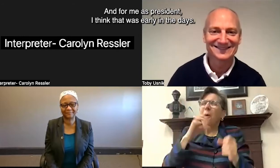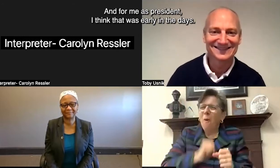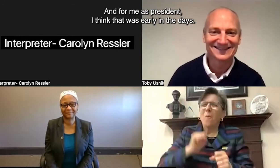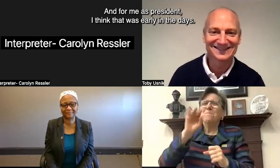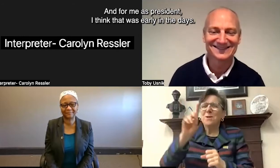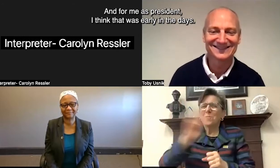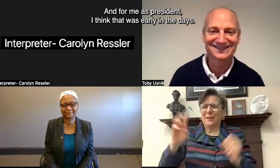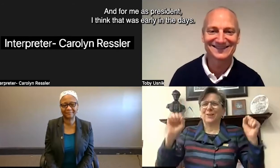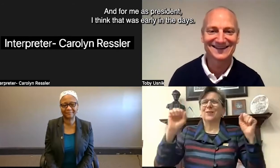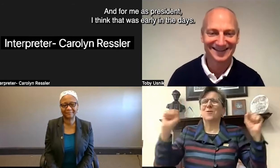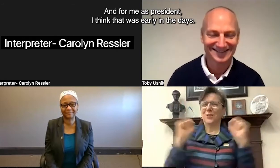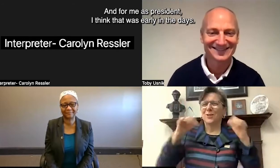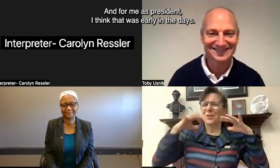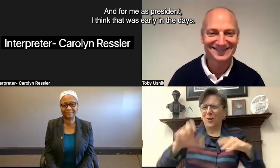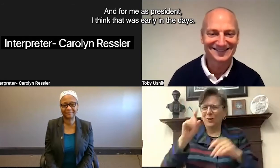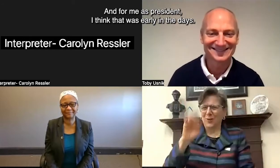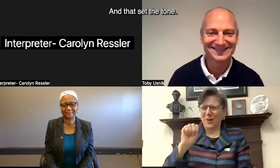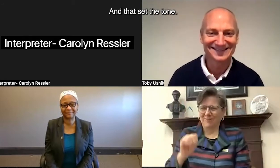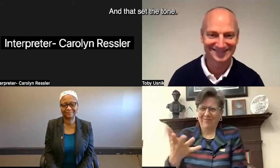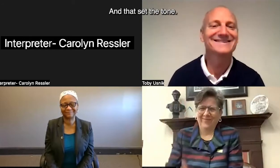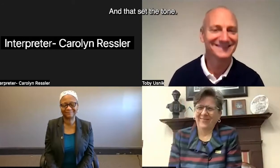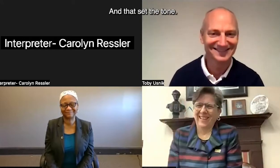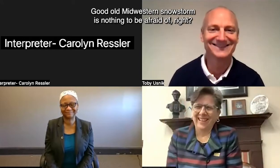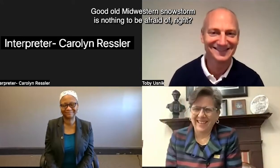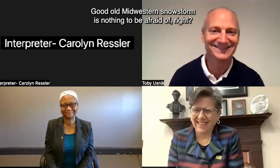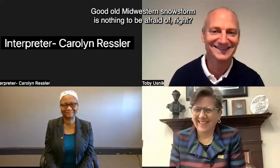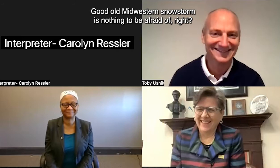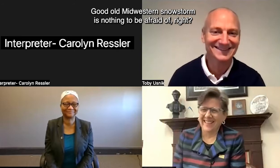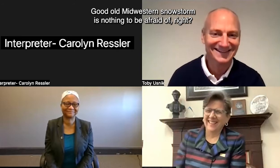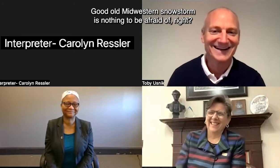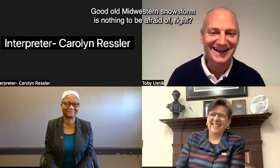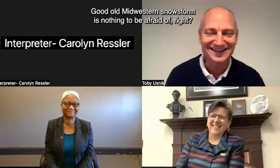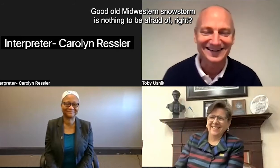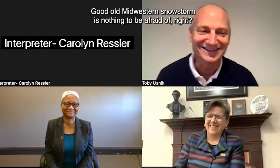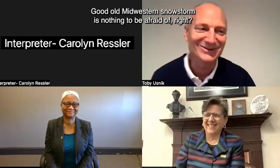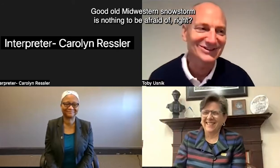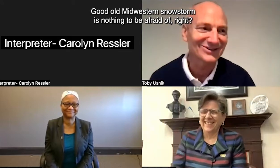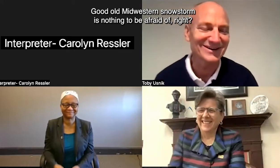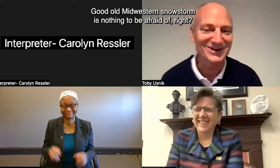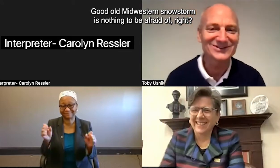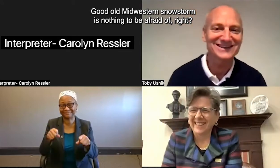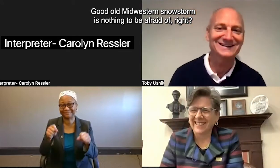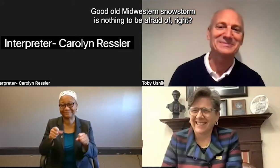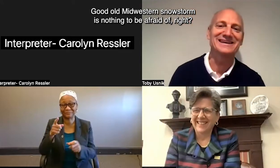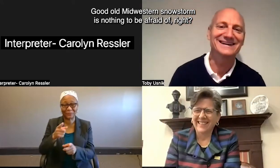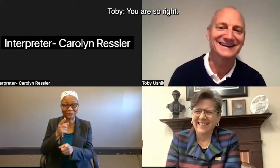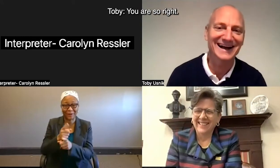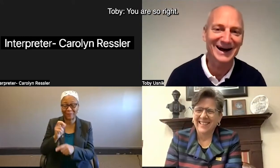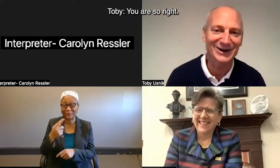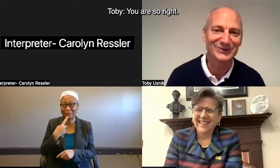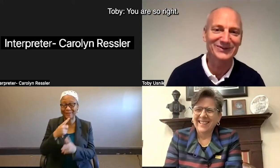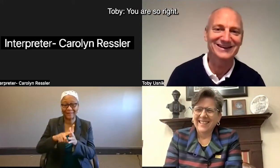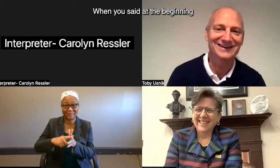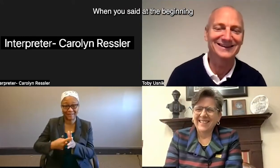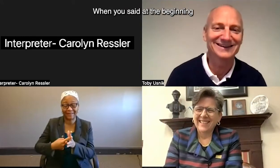was early in the days and that set the tone. Good old Midwestern snowstorm is nothing to be afraid of, right? You are so right. When you said at the beginning,